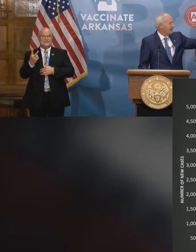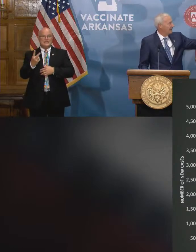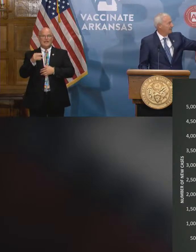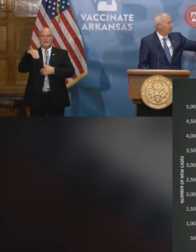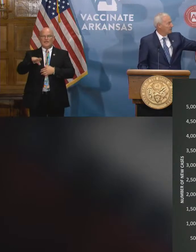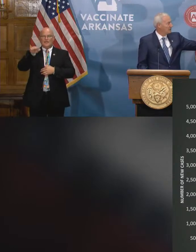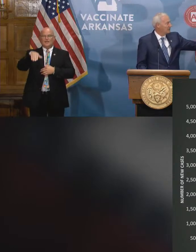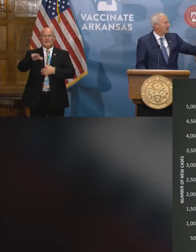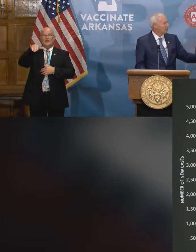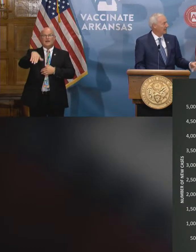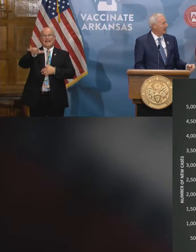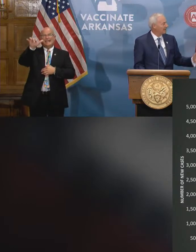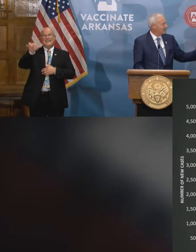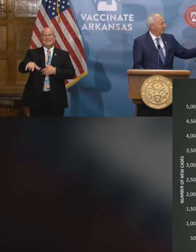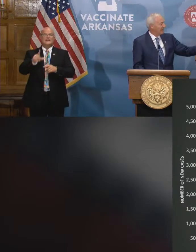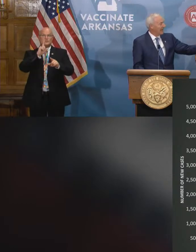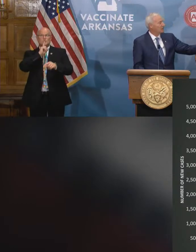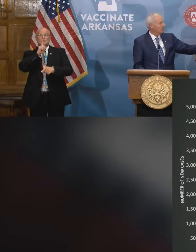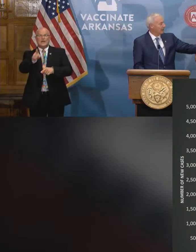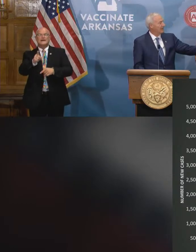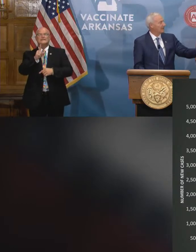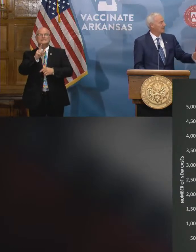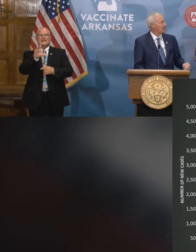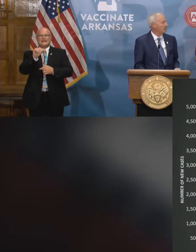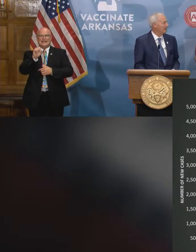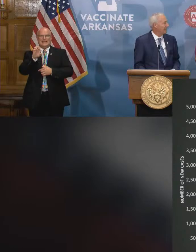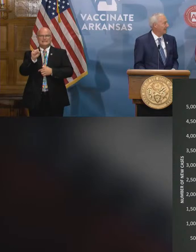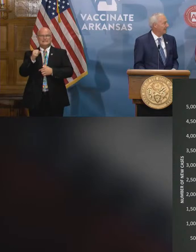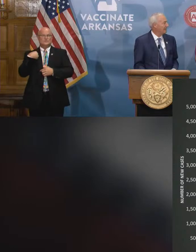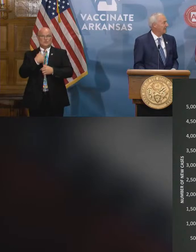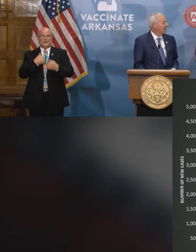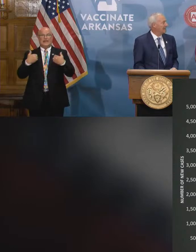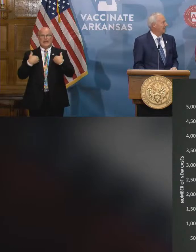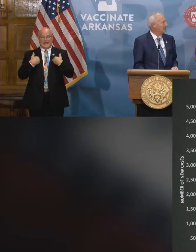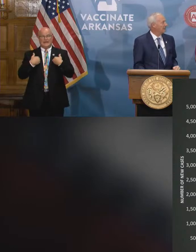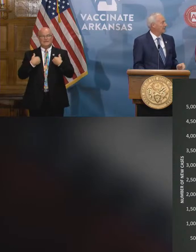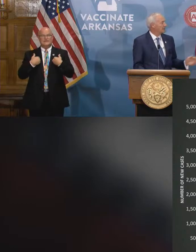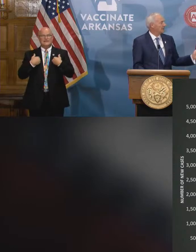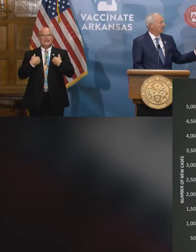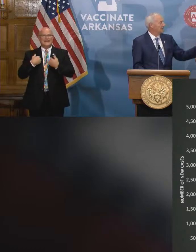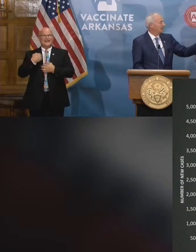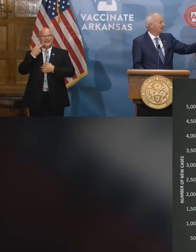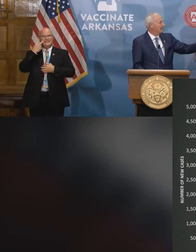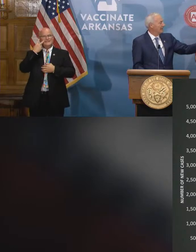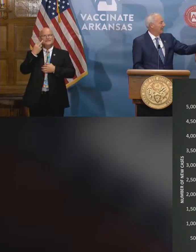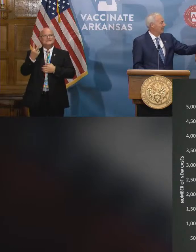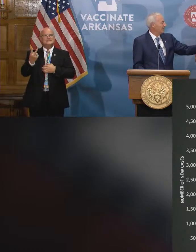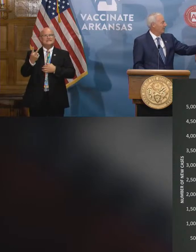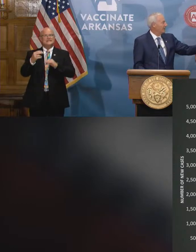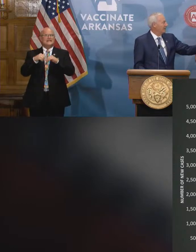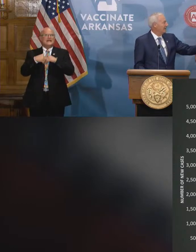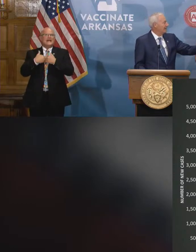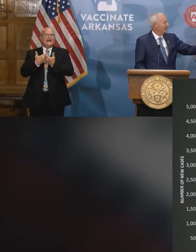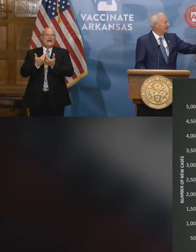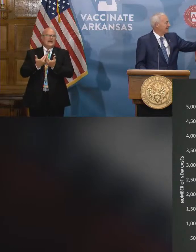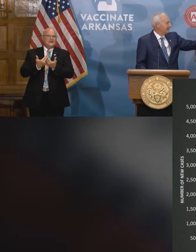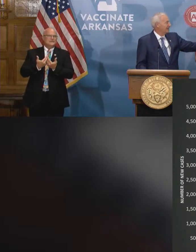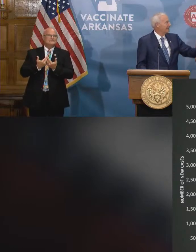jagged line, which is the reality, the actual cases that we've had, and you can see how